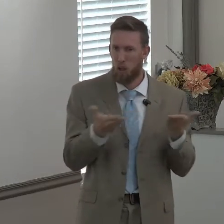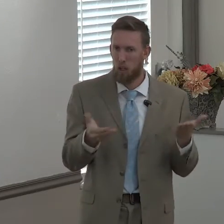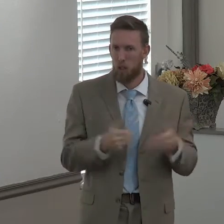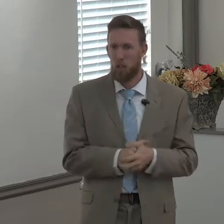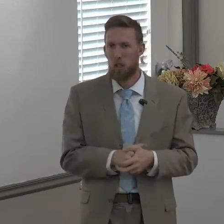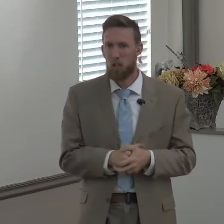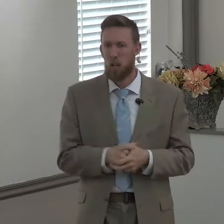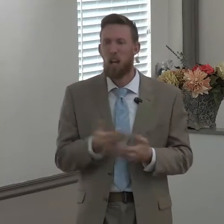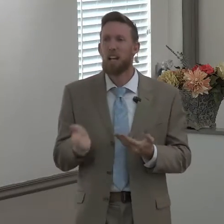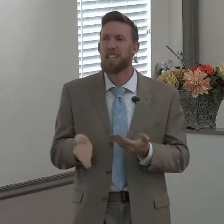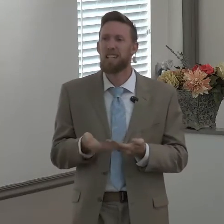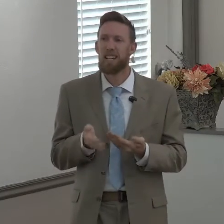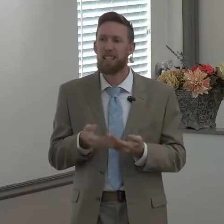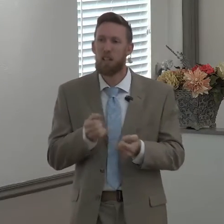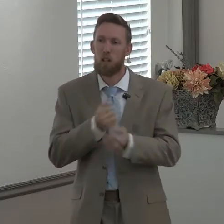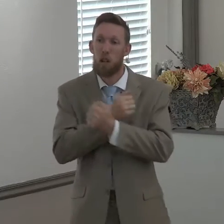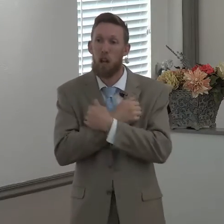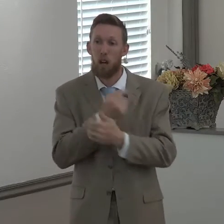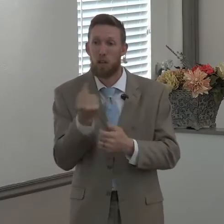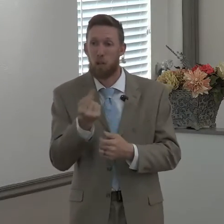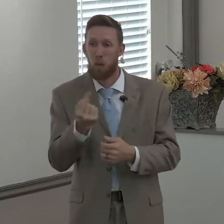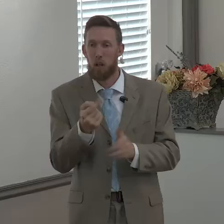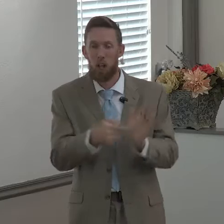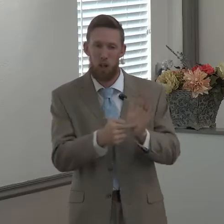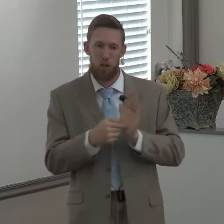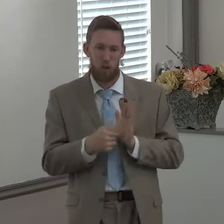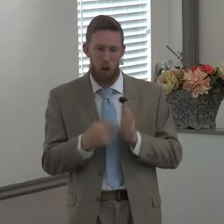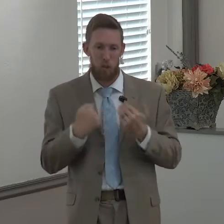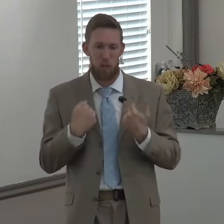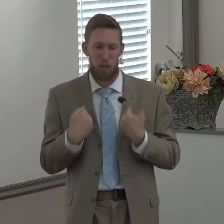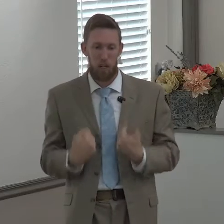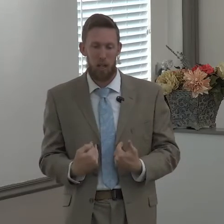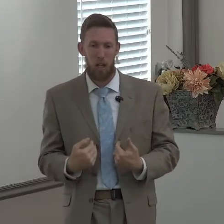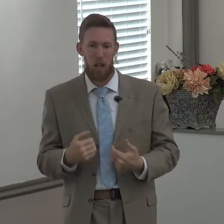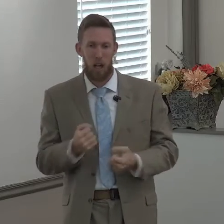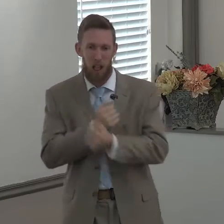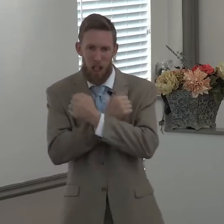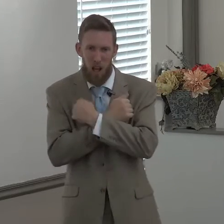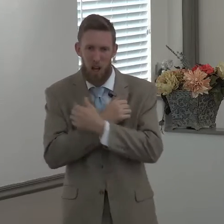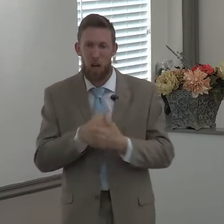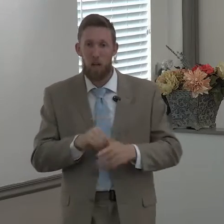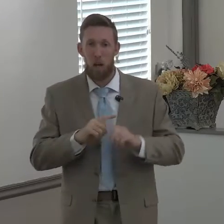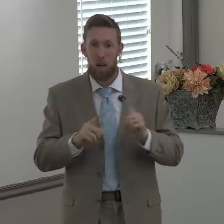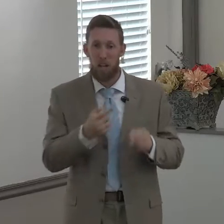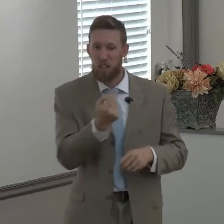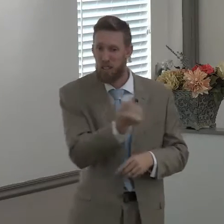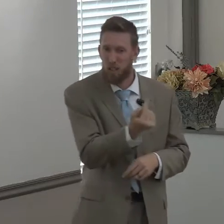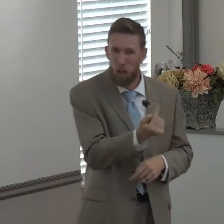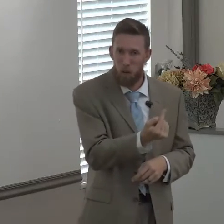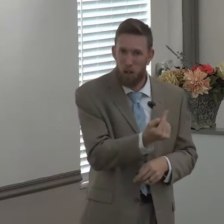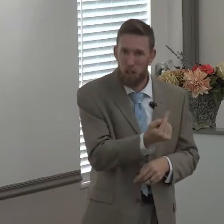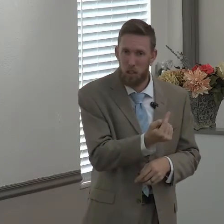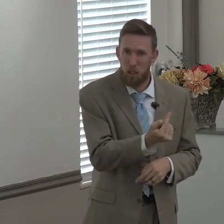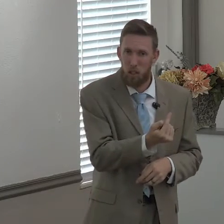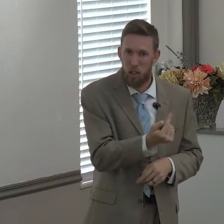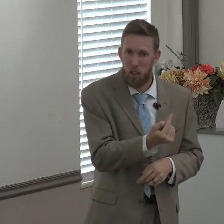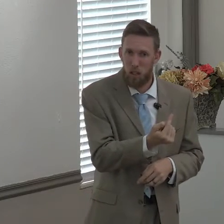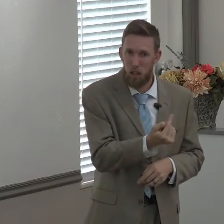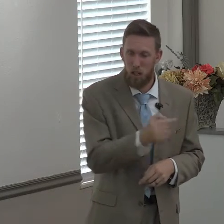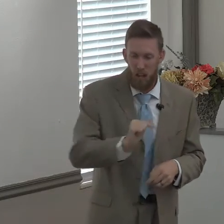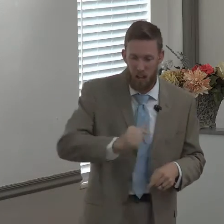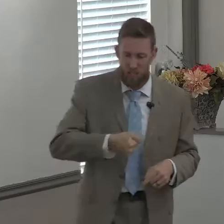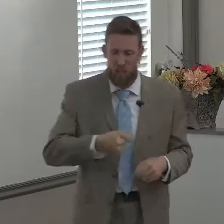Sacrificial love, it rises above the petty things. You know, it's easy to love those that are